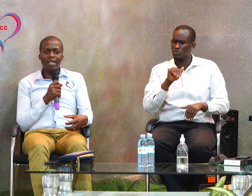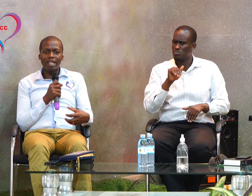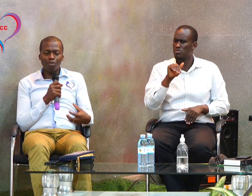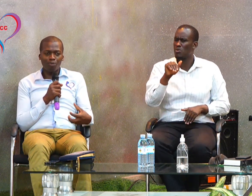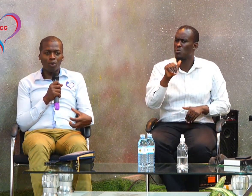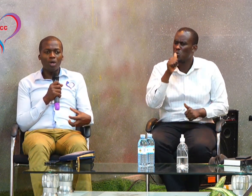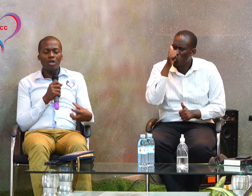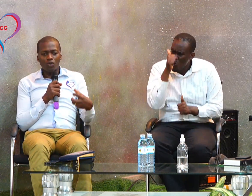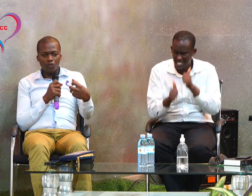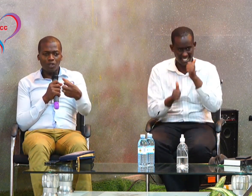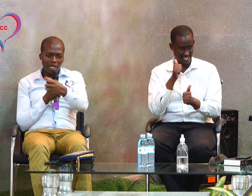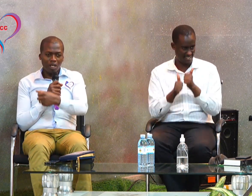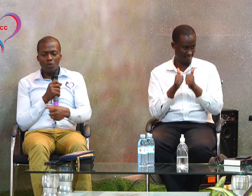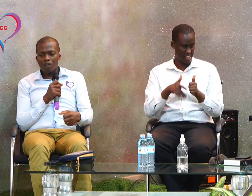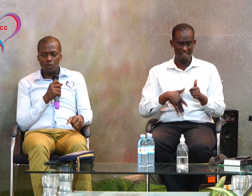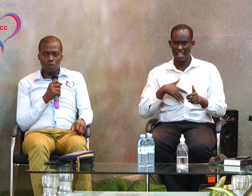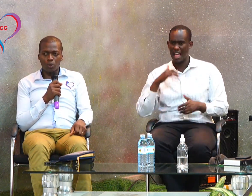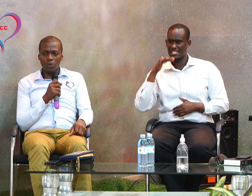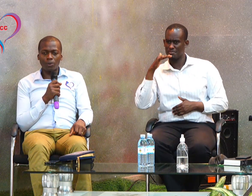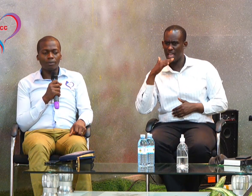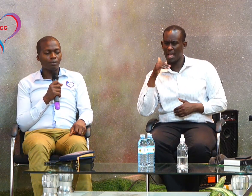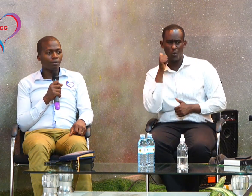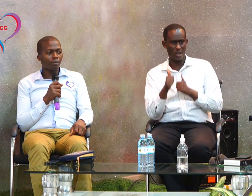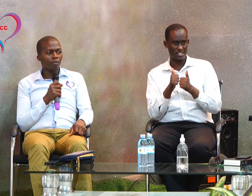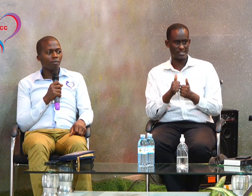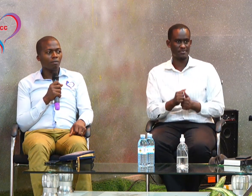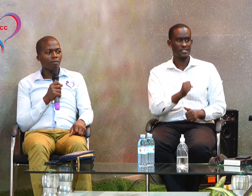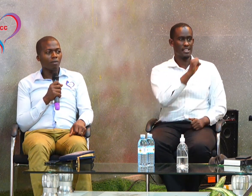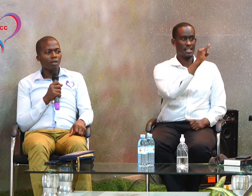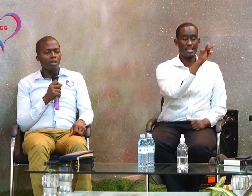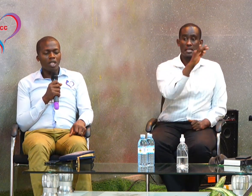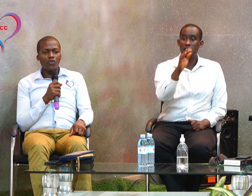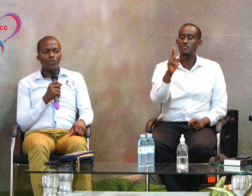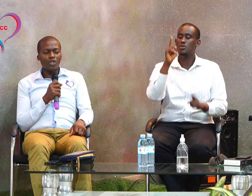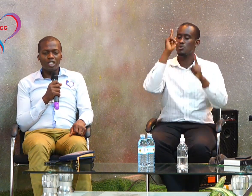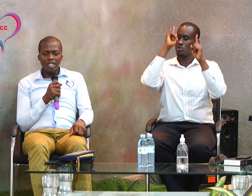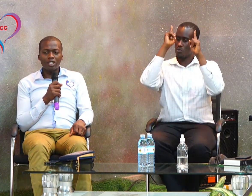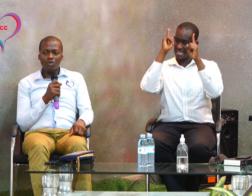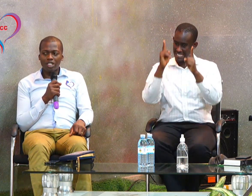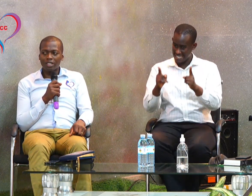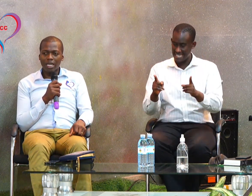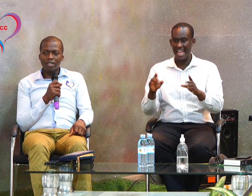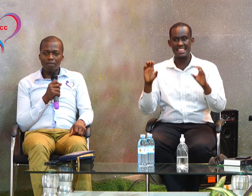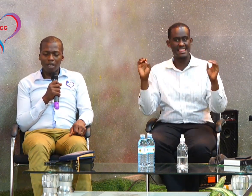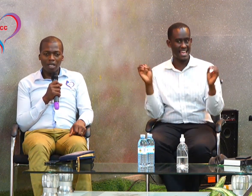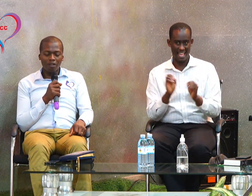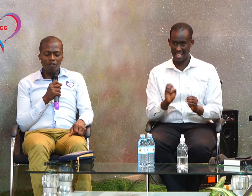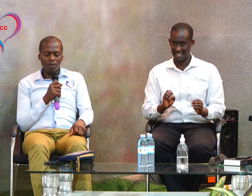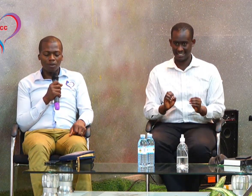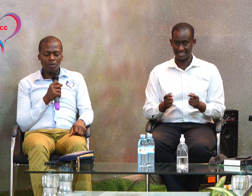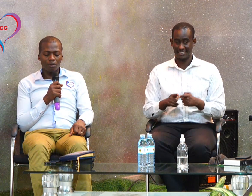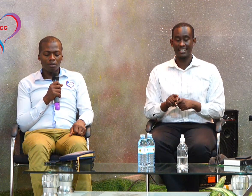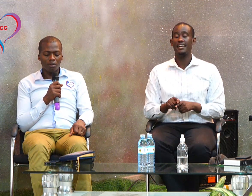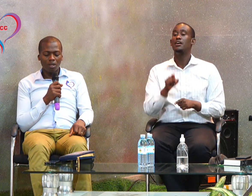that they are the people you feel like you have to talk to? Echo bobato nachitukako. If you've not yet reached that togenda level,